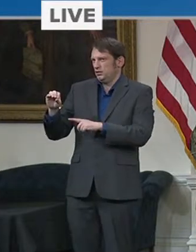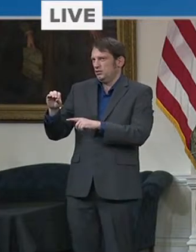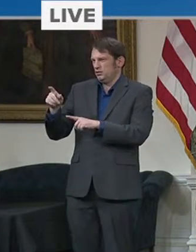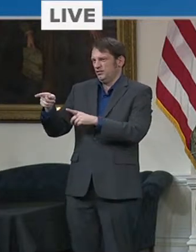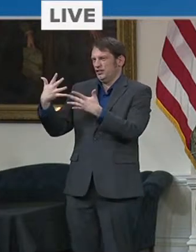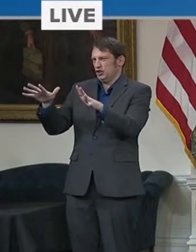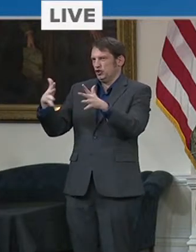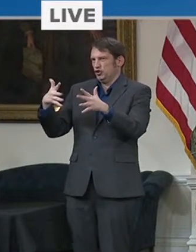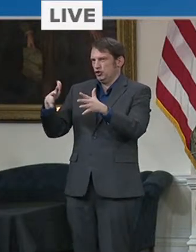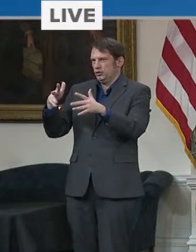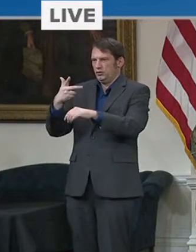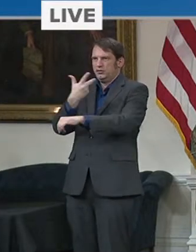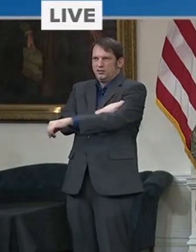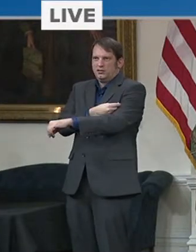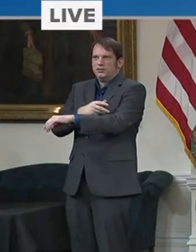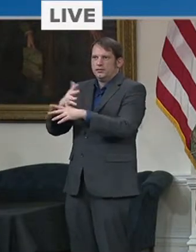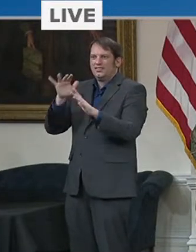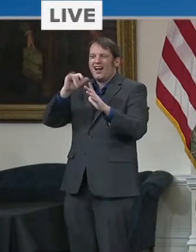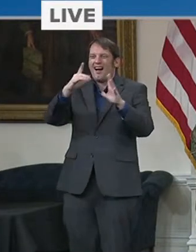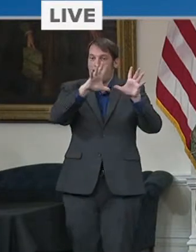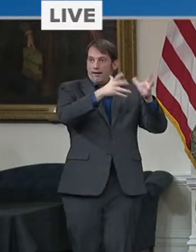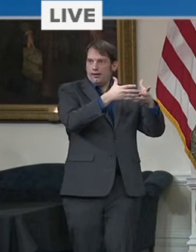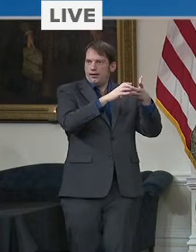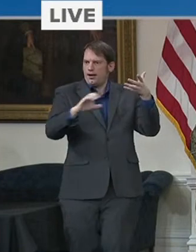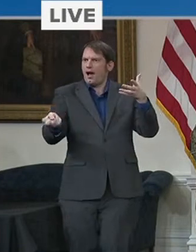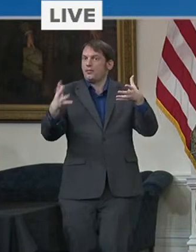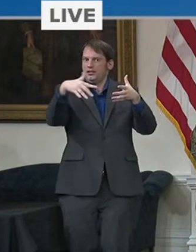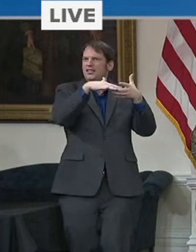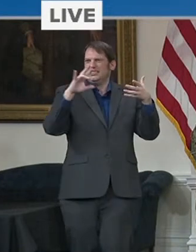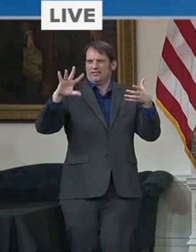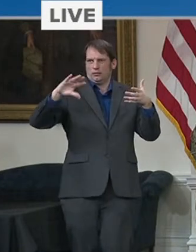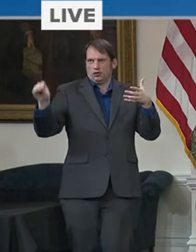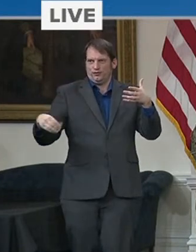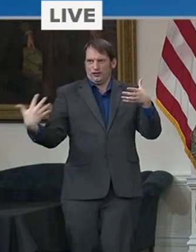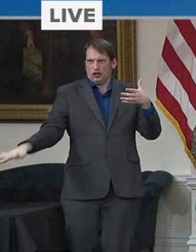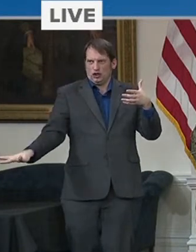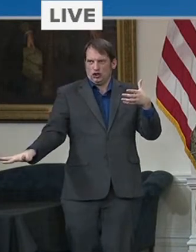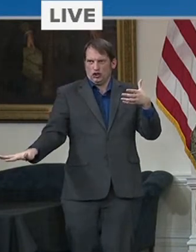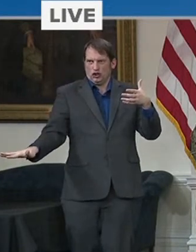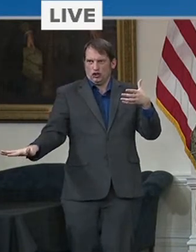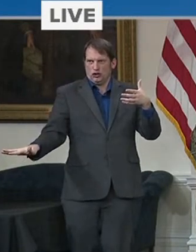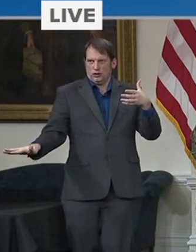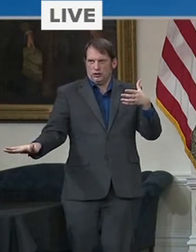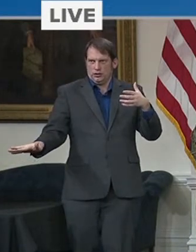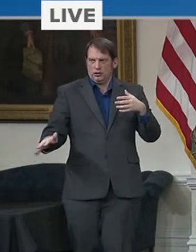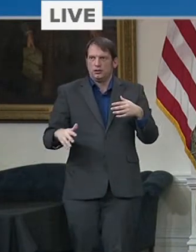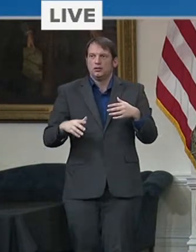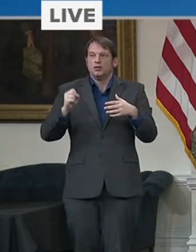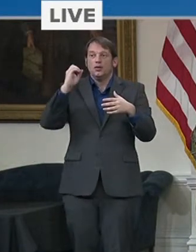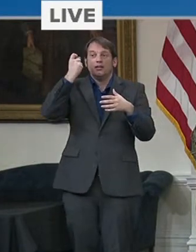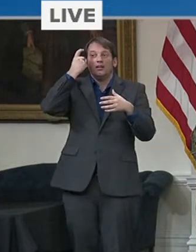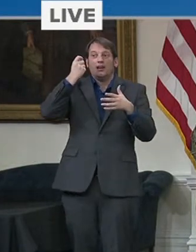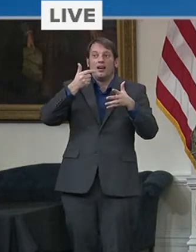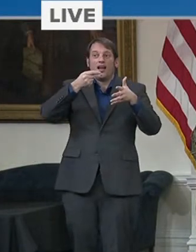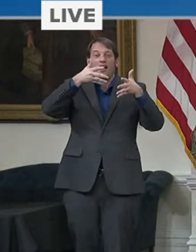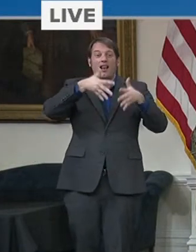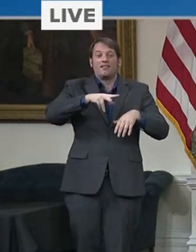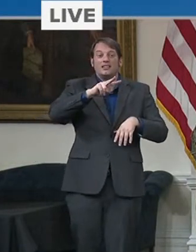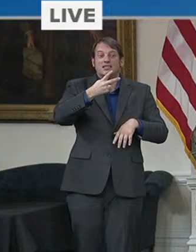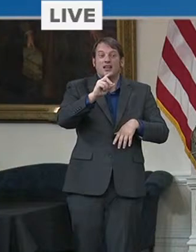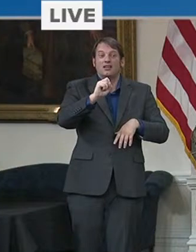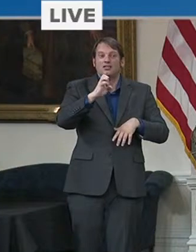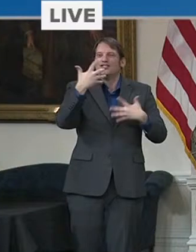The remaining doses are nearly all spoken for already. We have